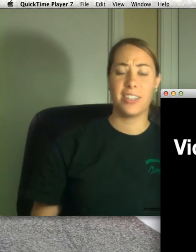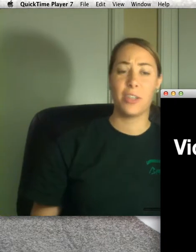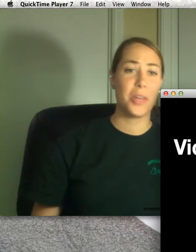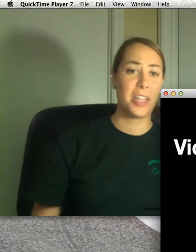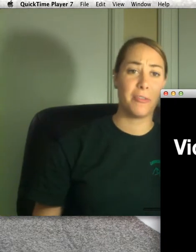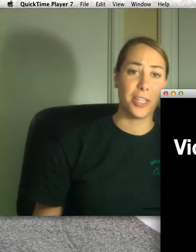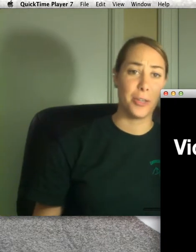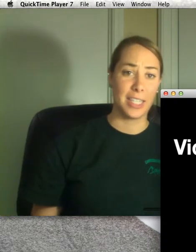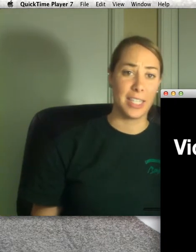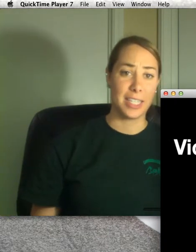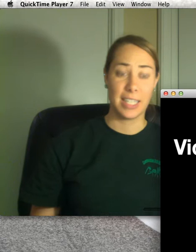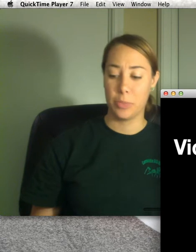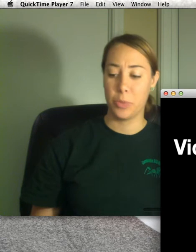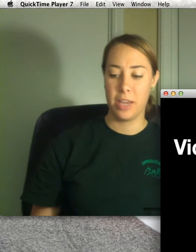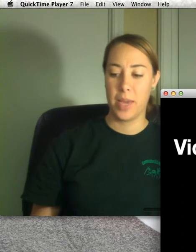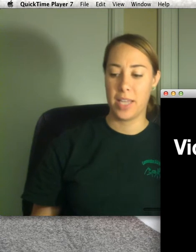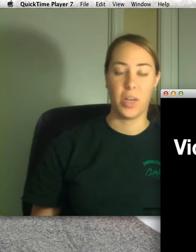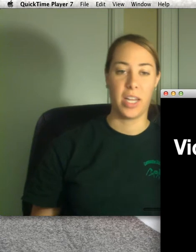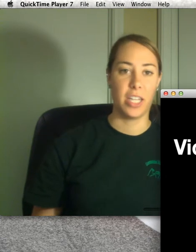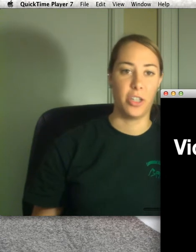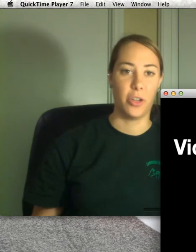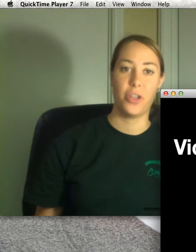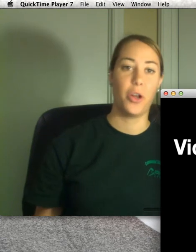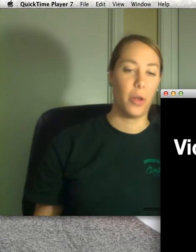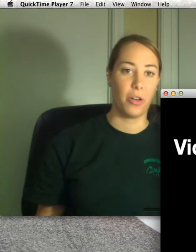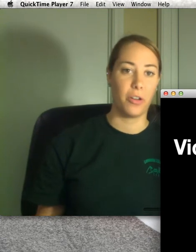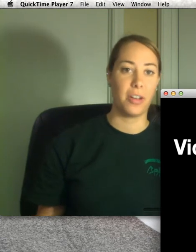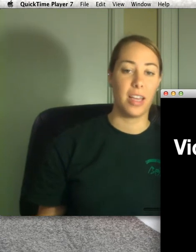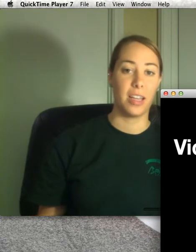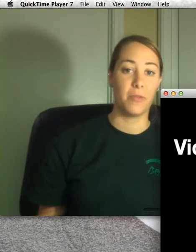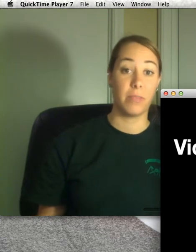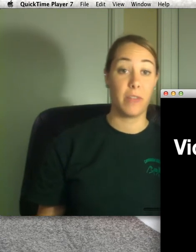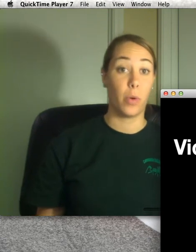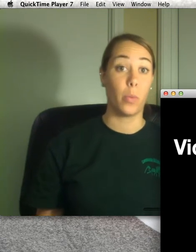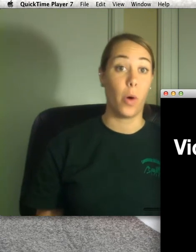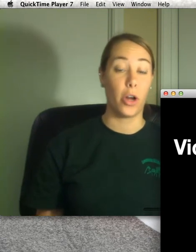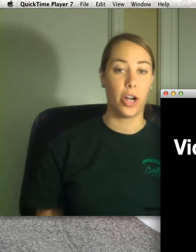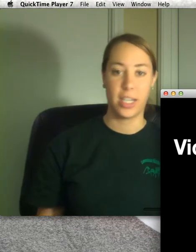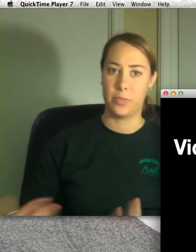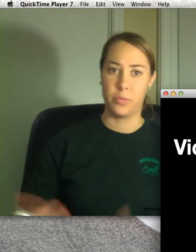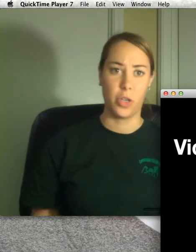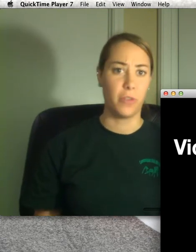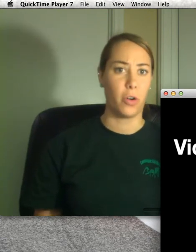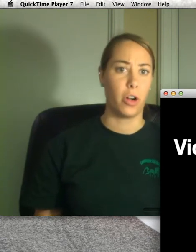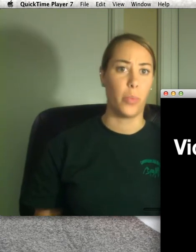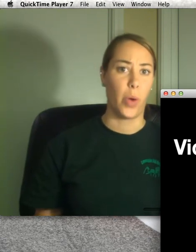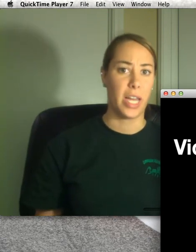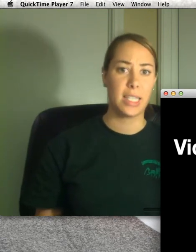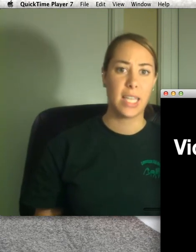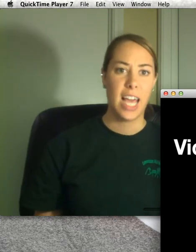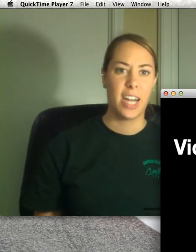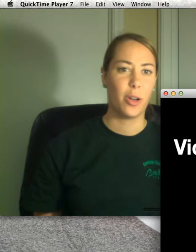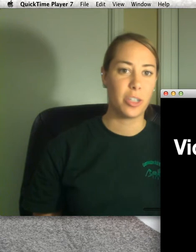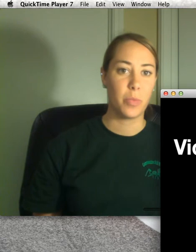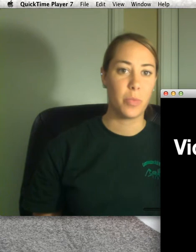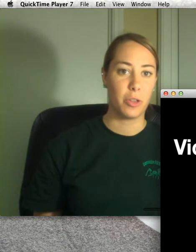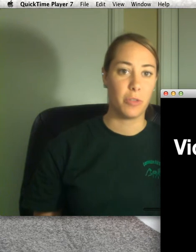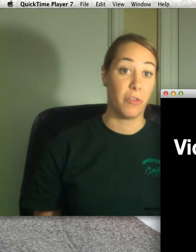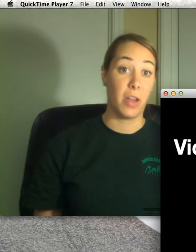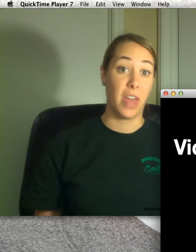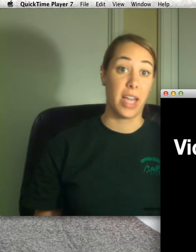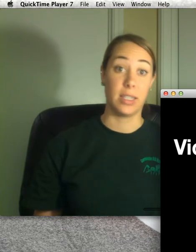Hydrogen has so many different uses. It's pretty amazing what it can do. You know, it can form water. It's good for our bodies. It also can